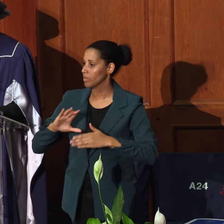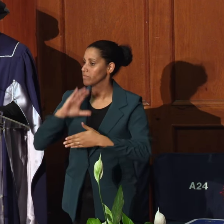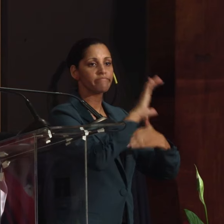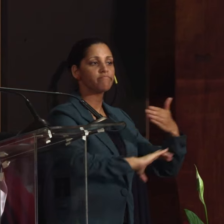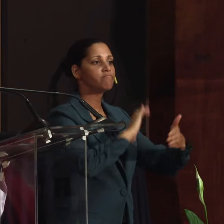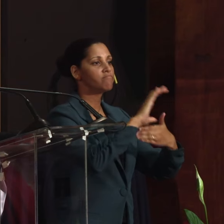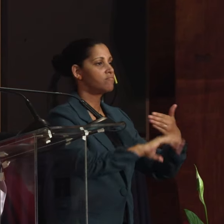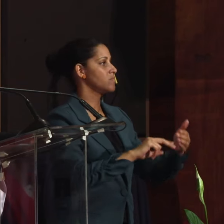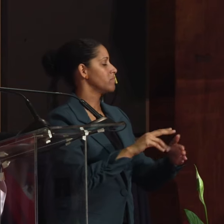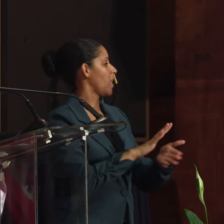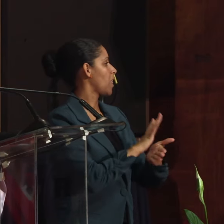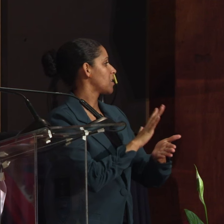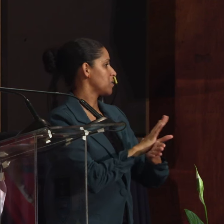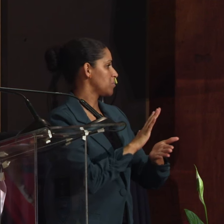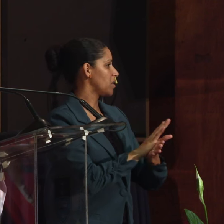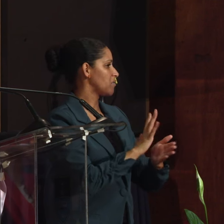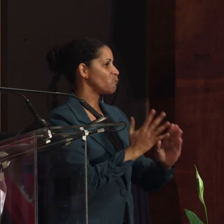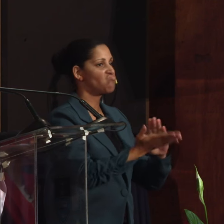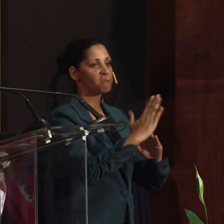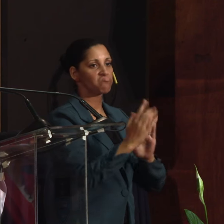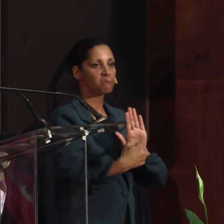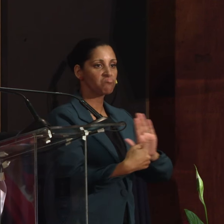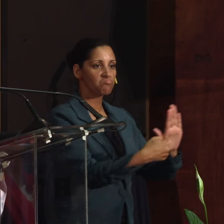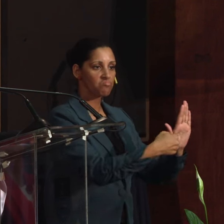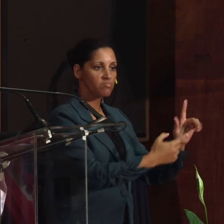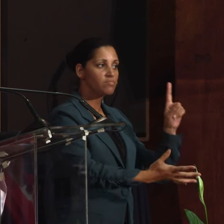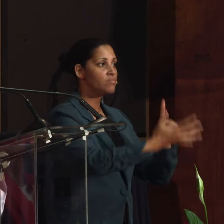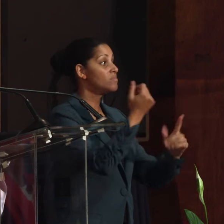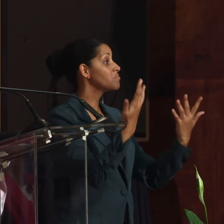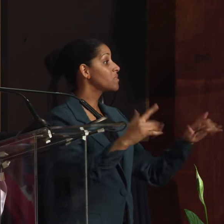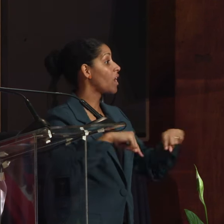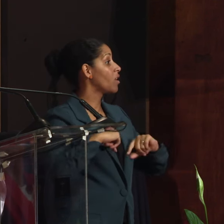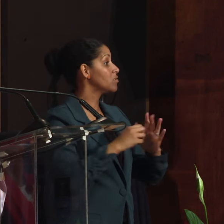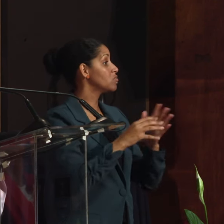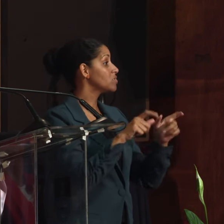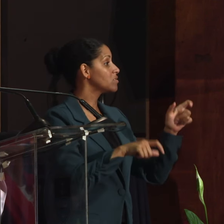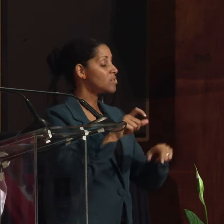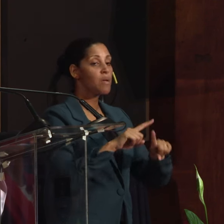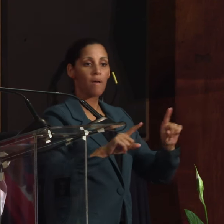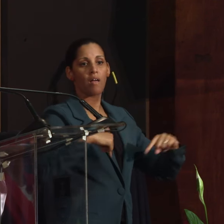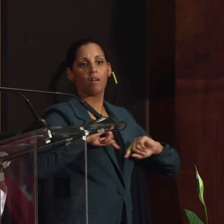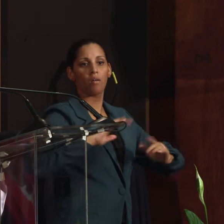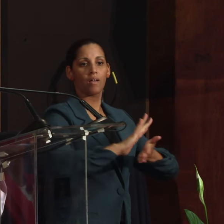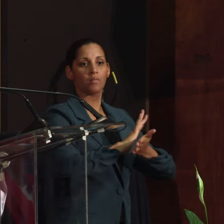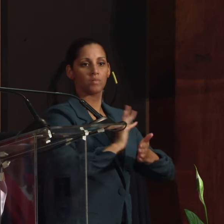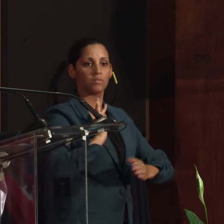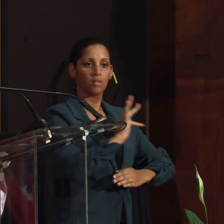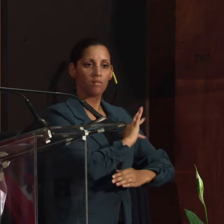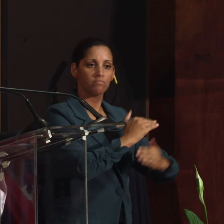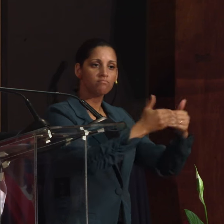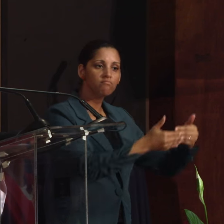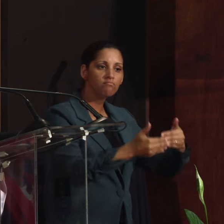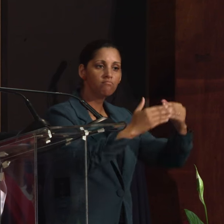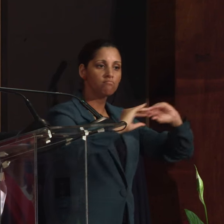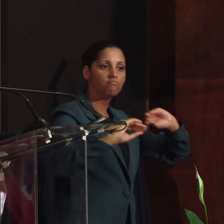calendar. It is an accomplishment not only of our students, but also of the academic staff who take such care in the teaching